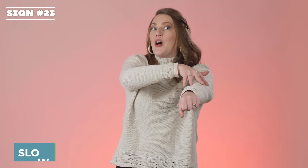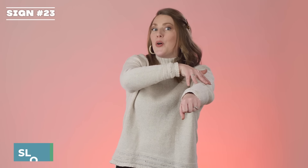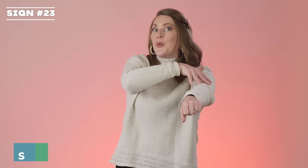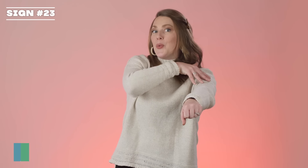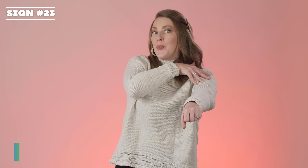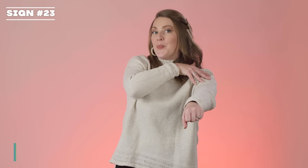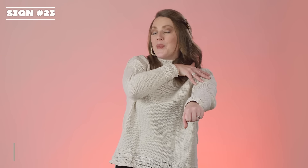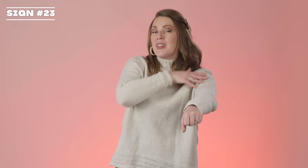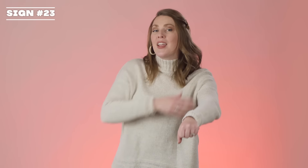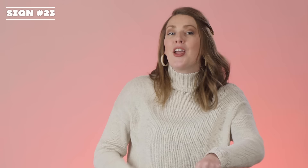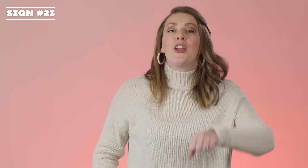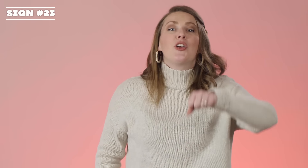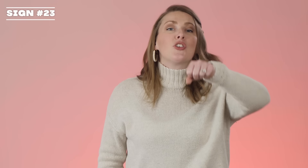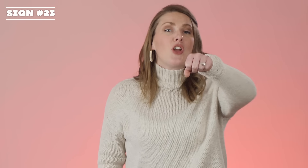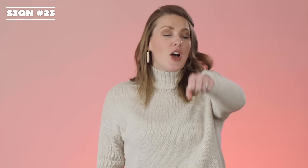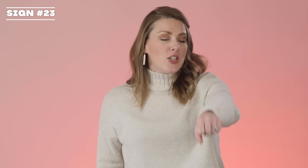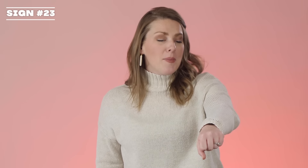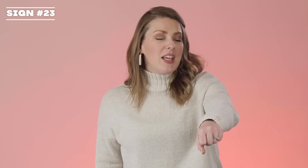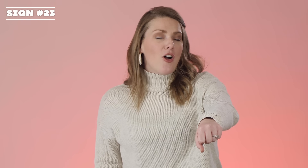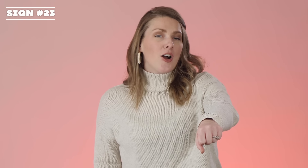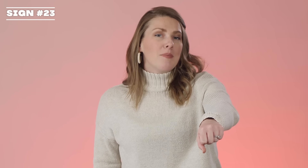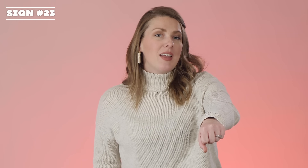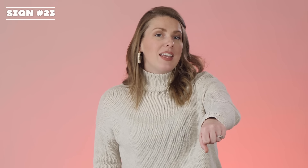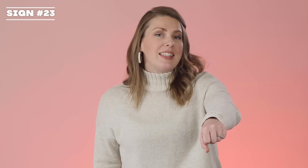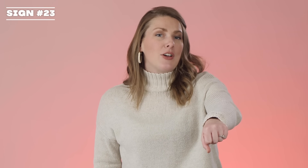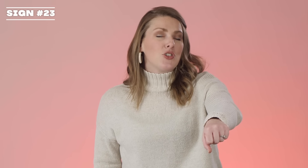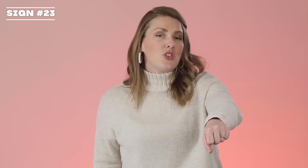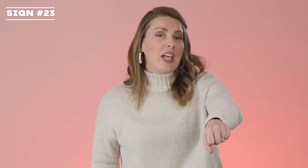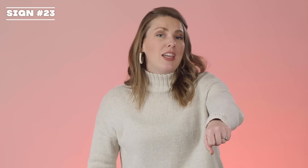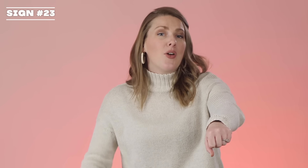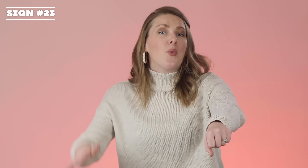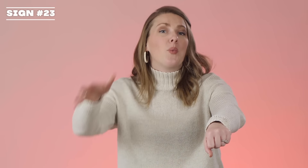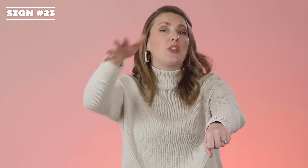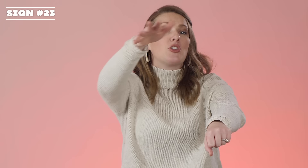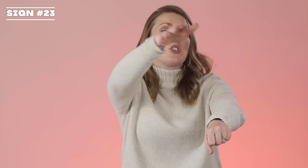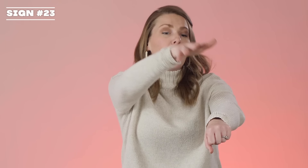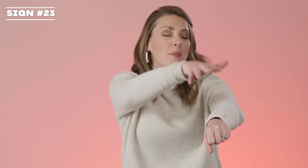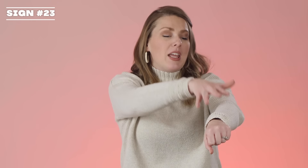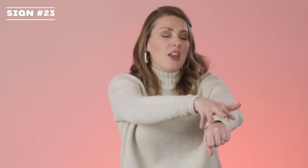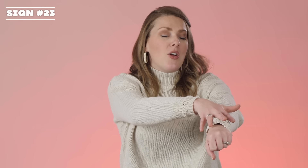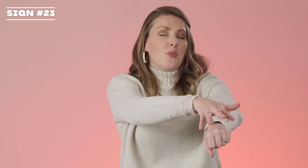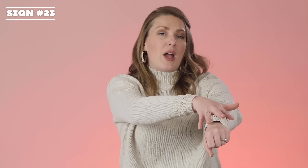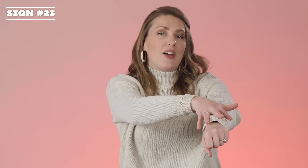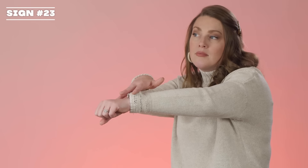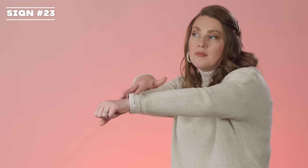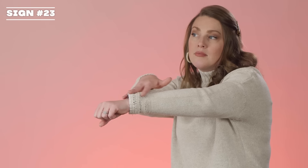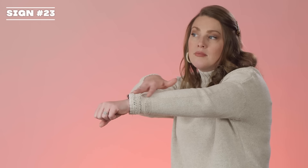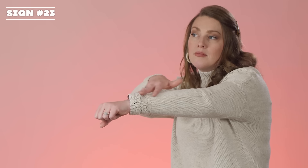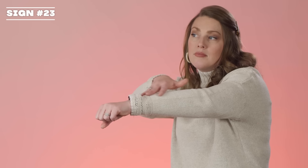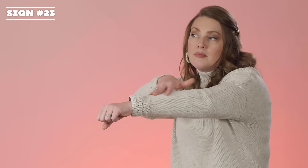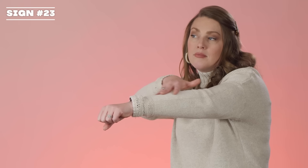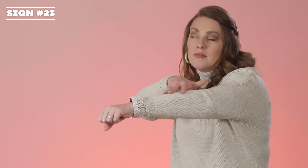Slow. Your non-dominant arm is out straight with your dominant right on top, and you move